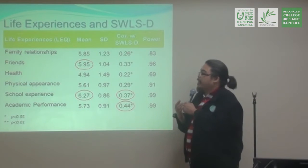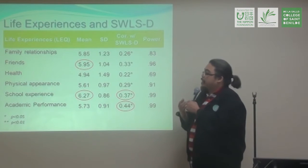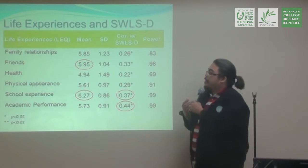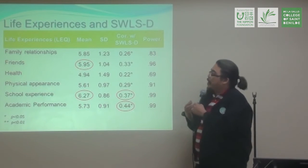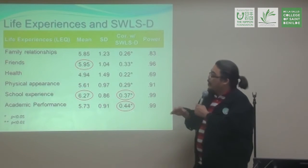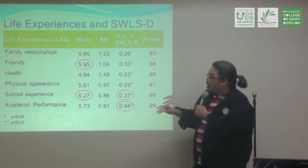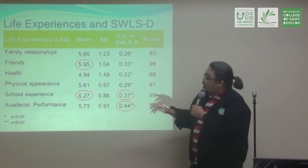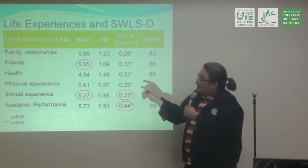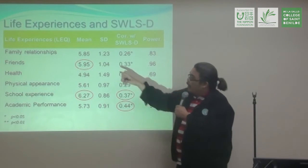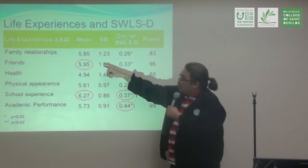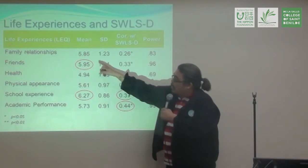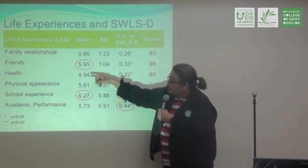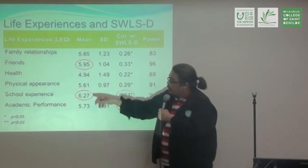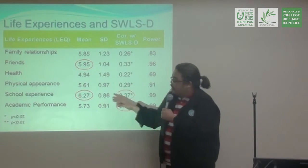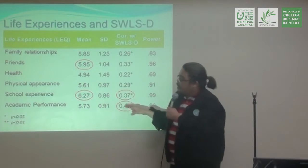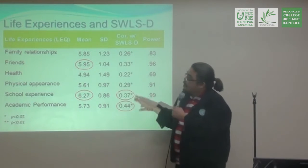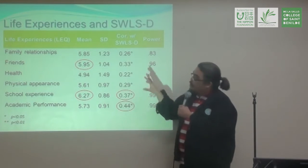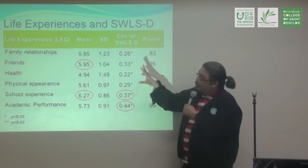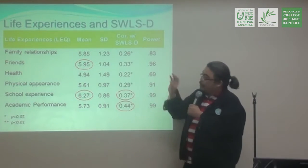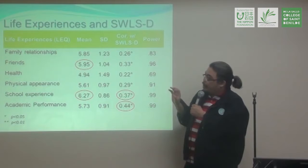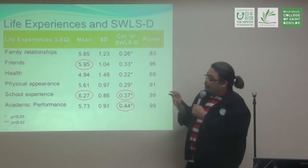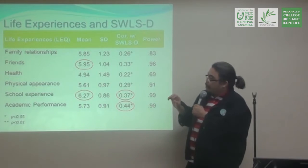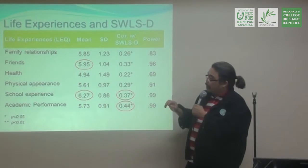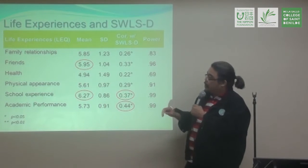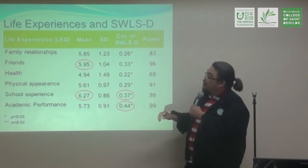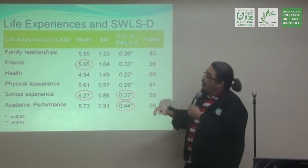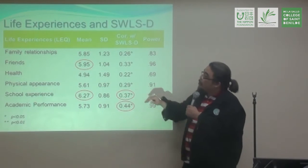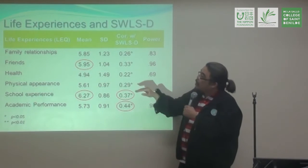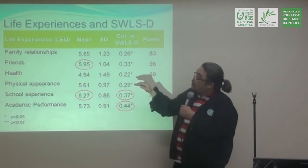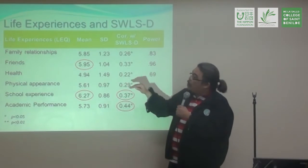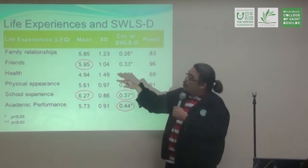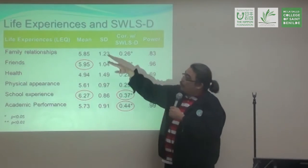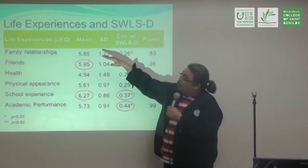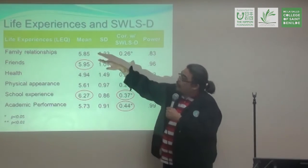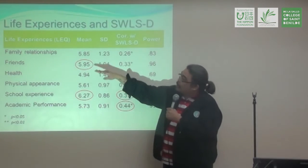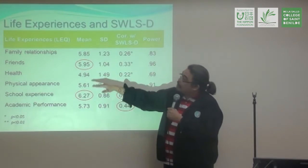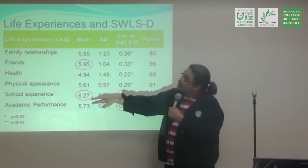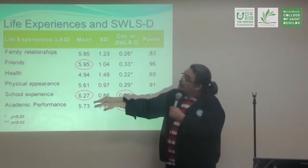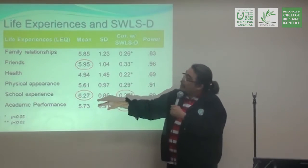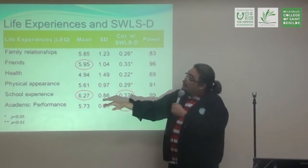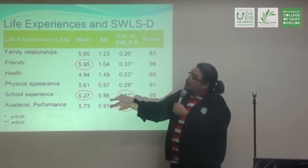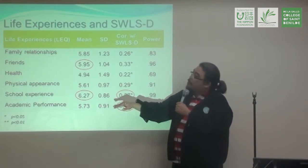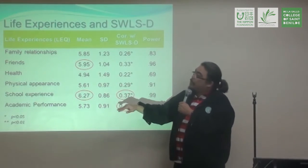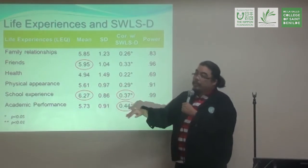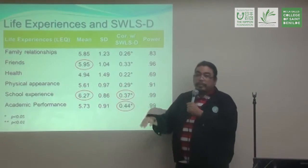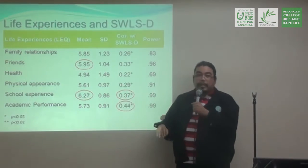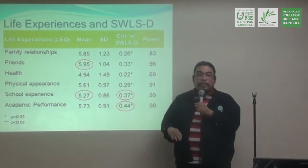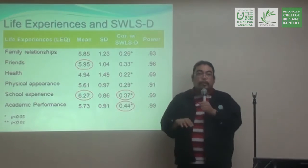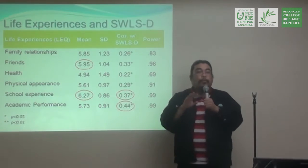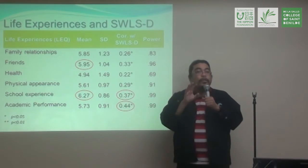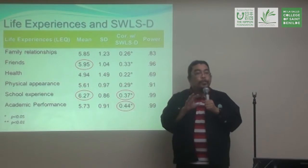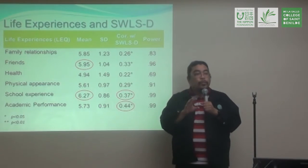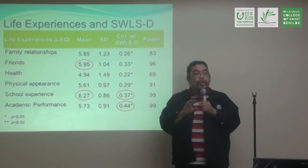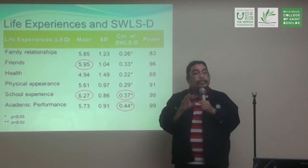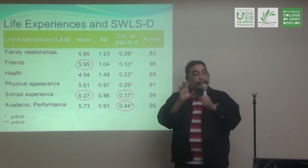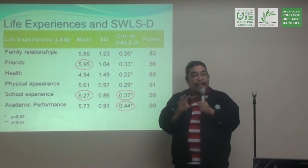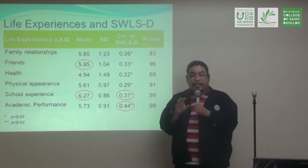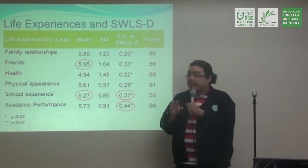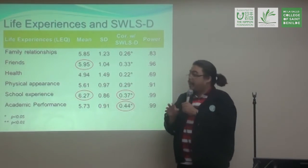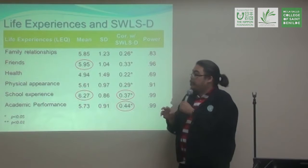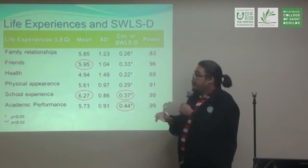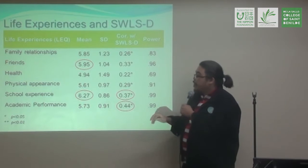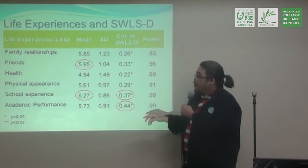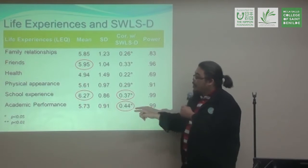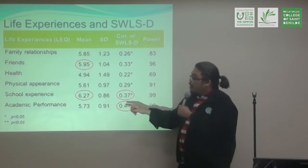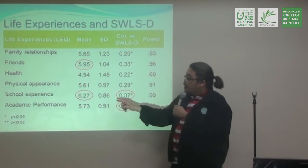dissatisfied about it. Now, I highlighted certain numbers. Now, of the 6 life experiences of the students at